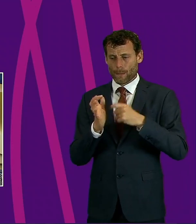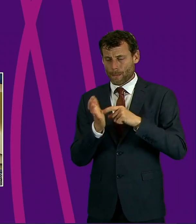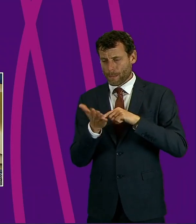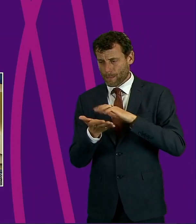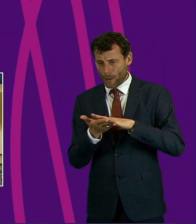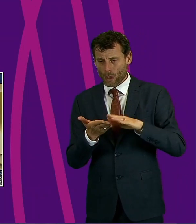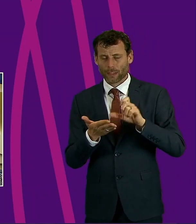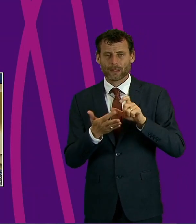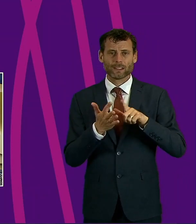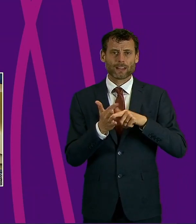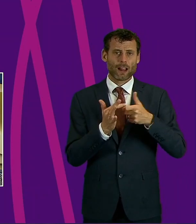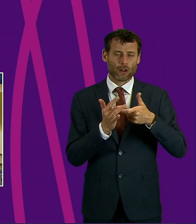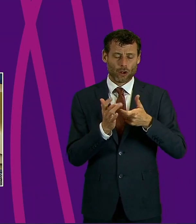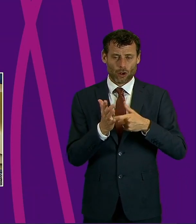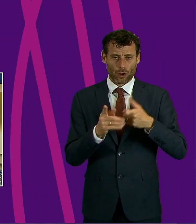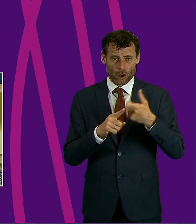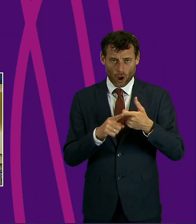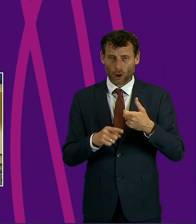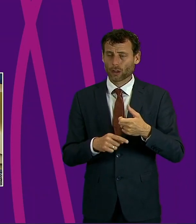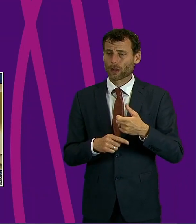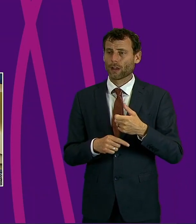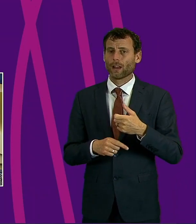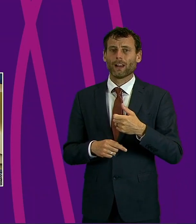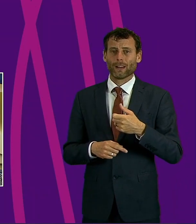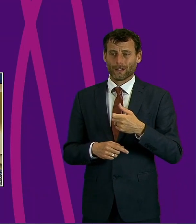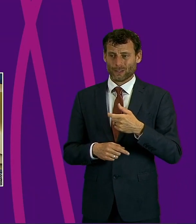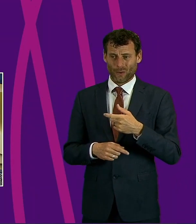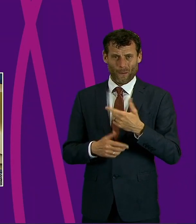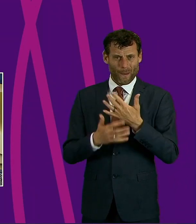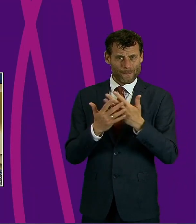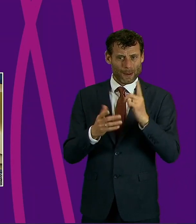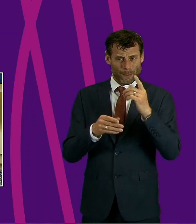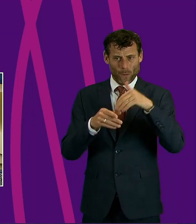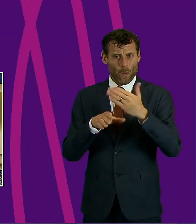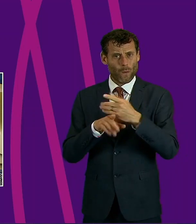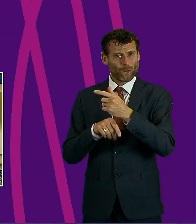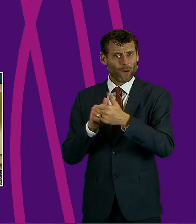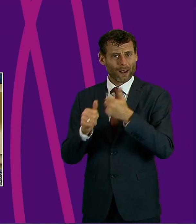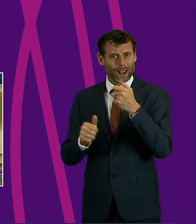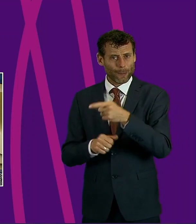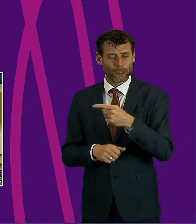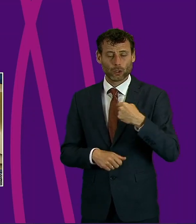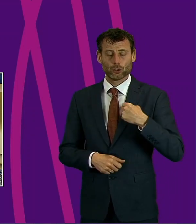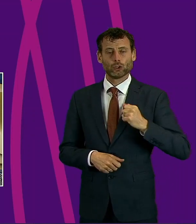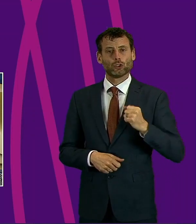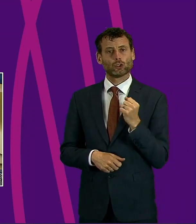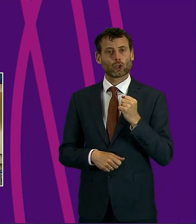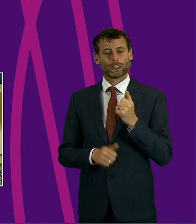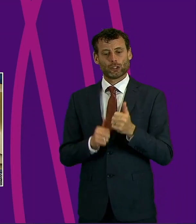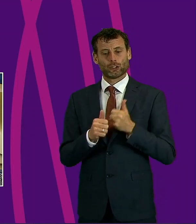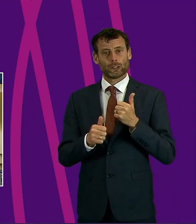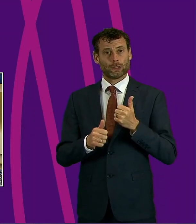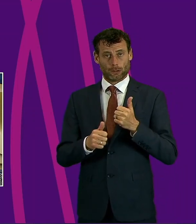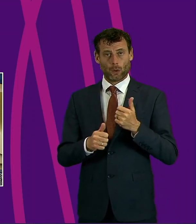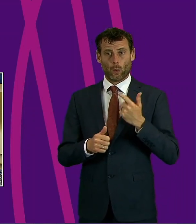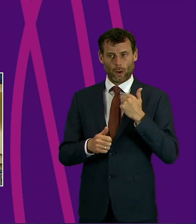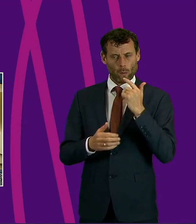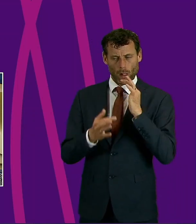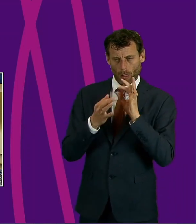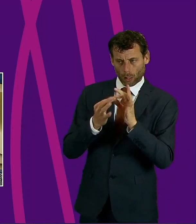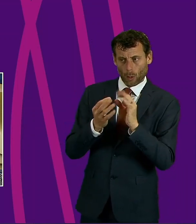where there is also people employed by this company. We will, through Scottish Enterprise, continue to engage with this company or